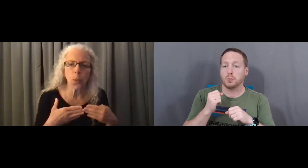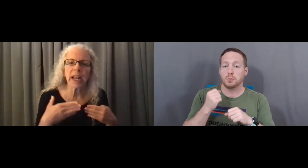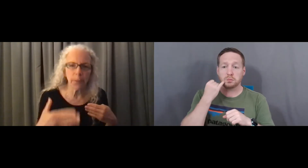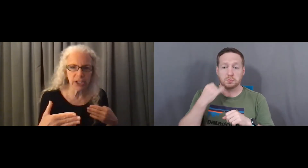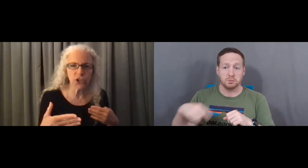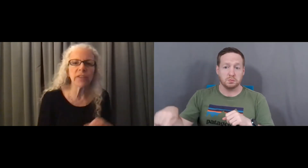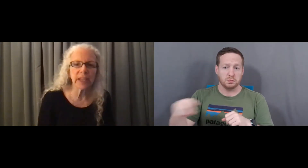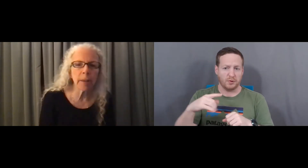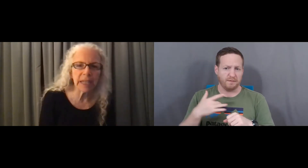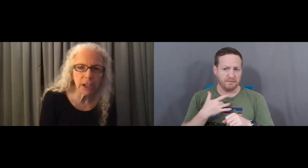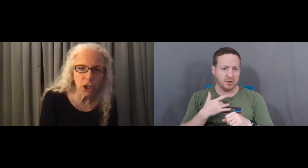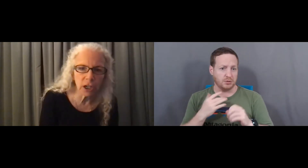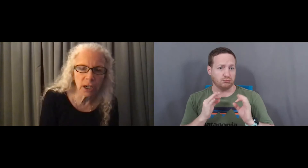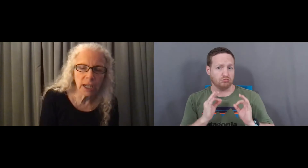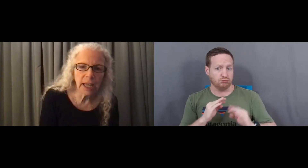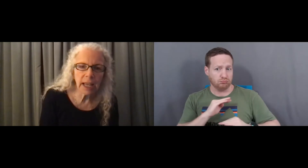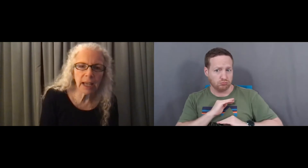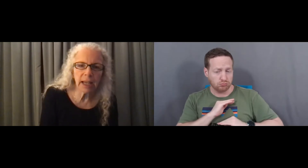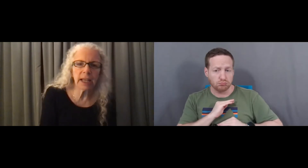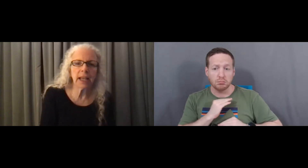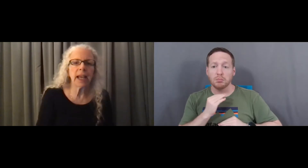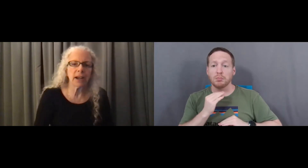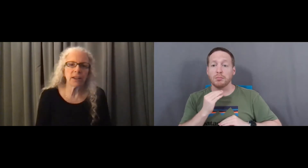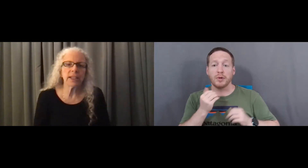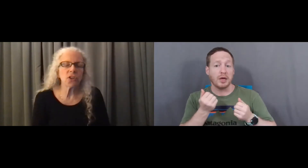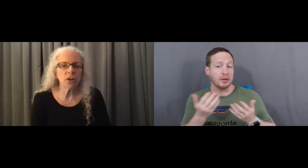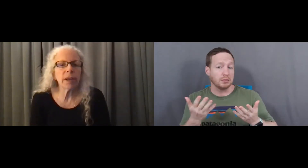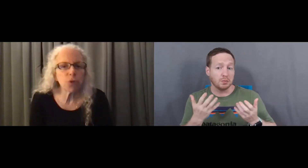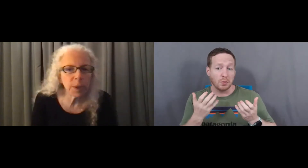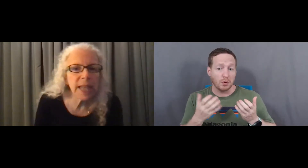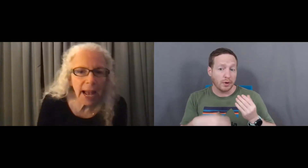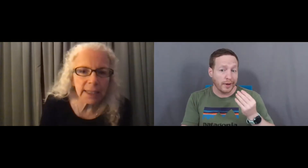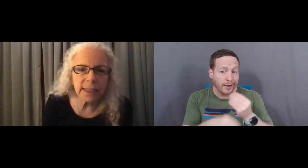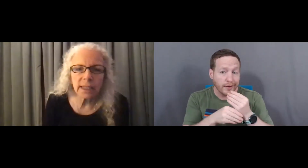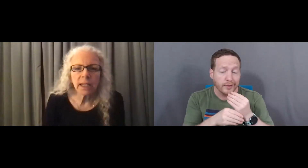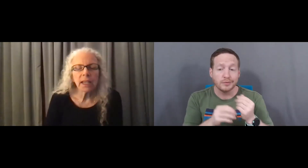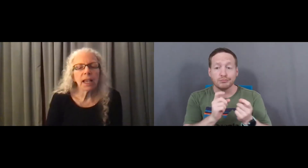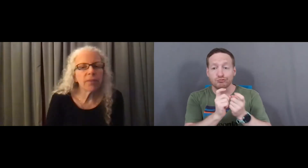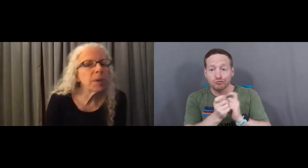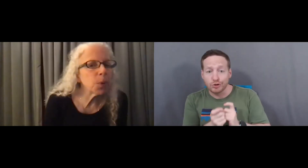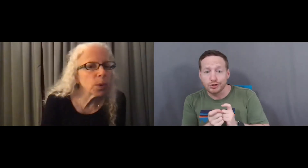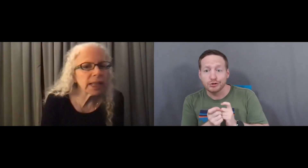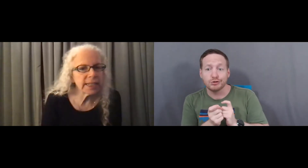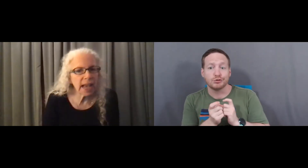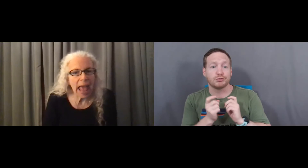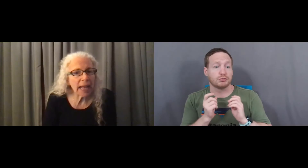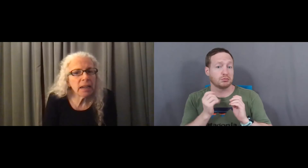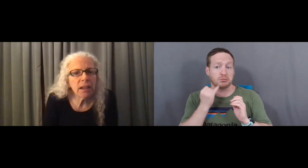can we achieve in the coming year? And these are measurable tasks. If people would like to add